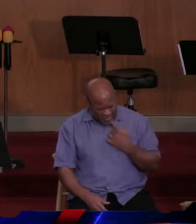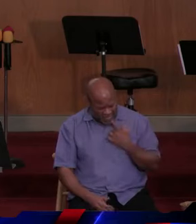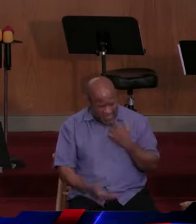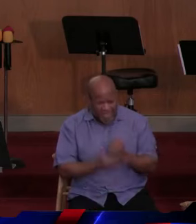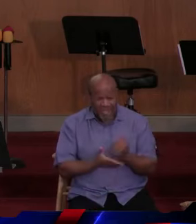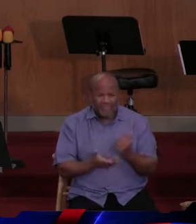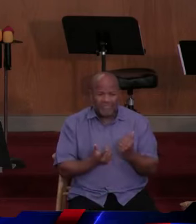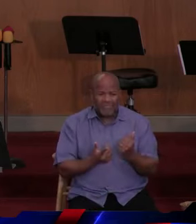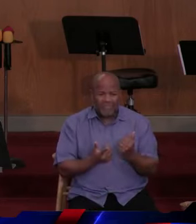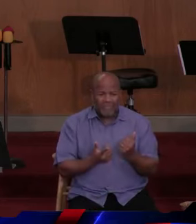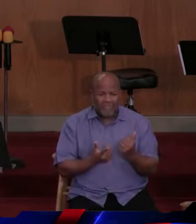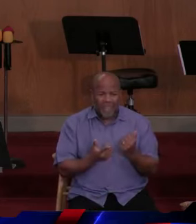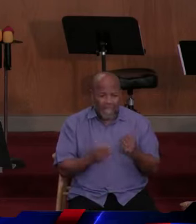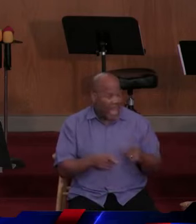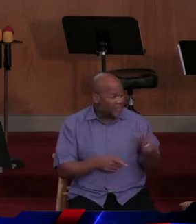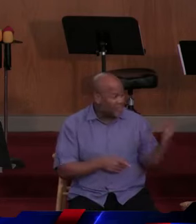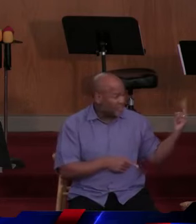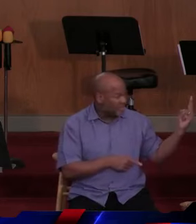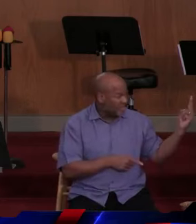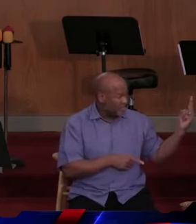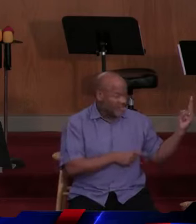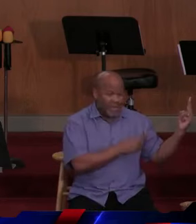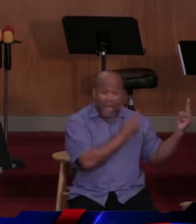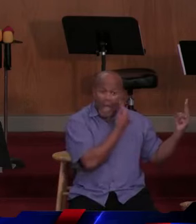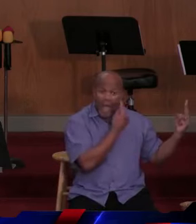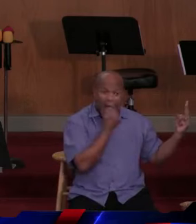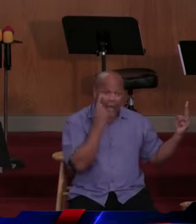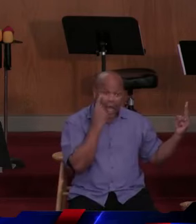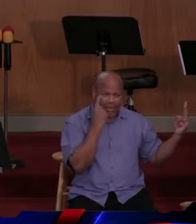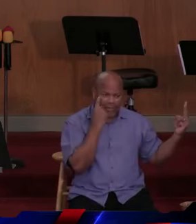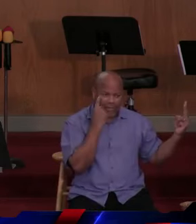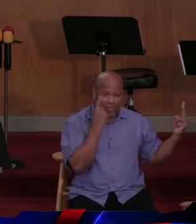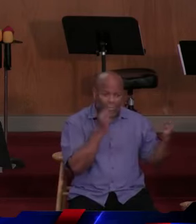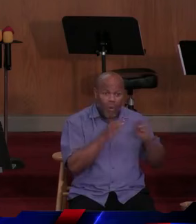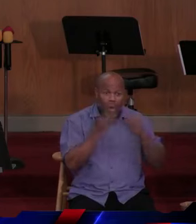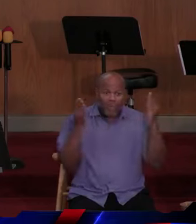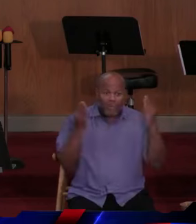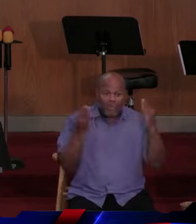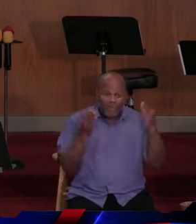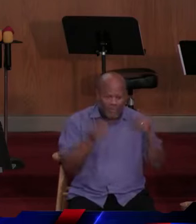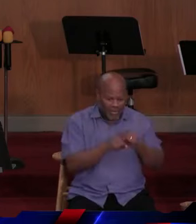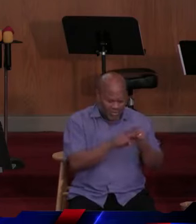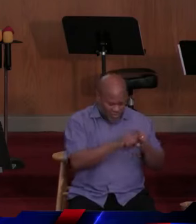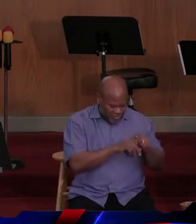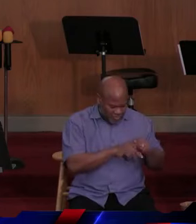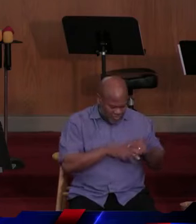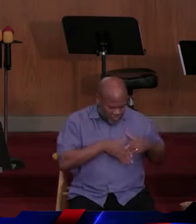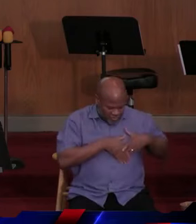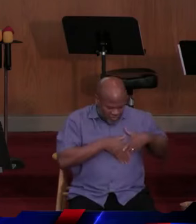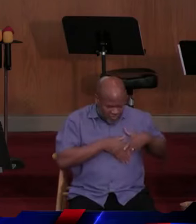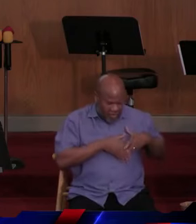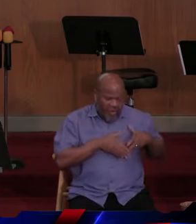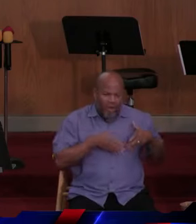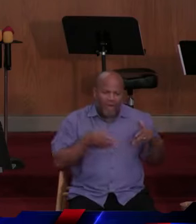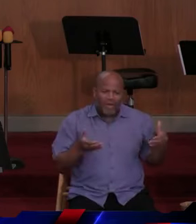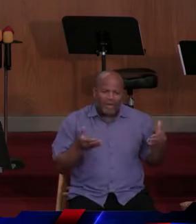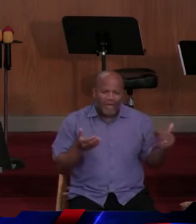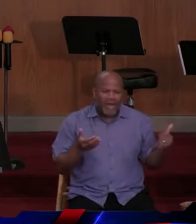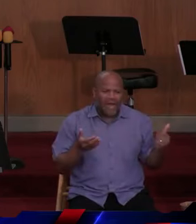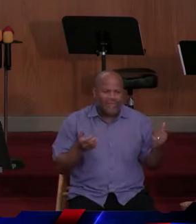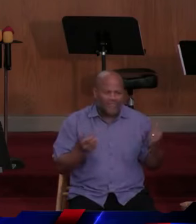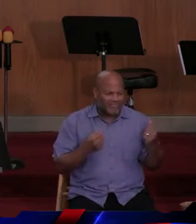Not only did he open their eyes, he opened their hearts. So now they can open their mouths. Scripture says in